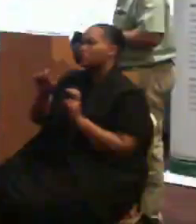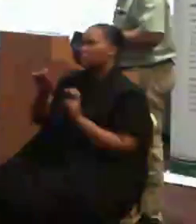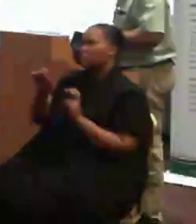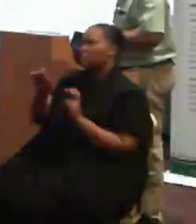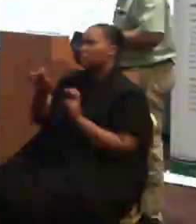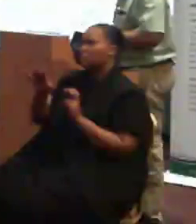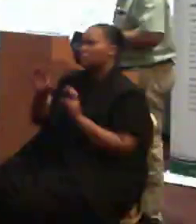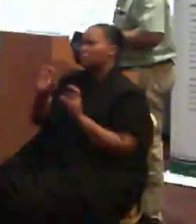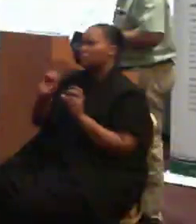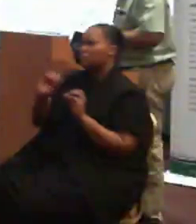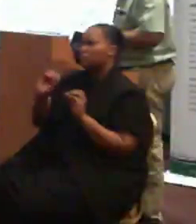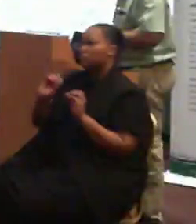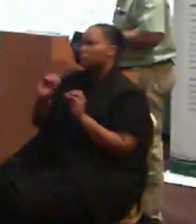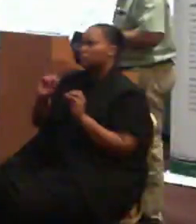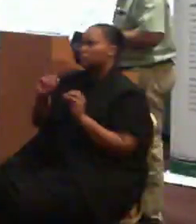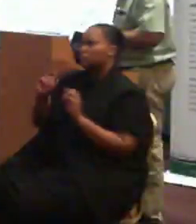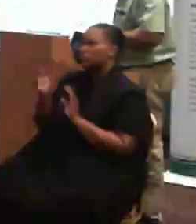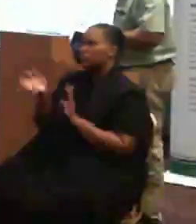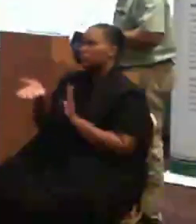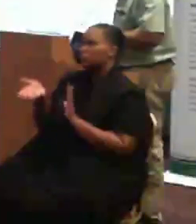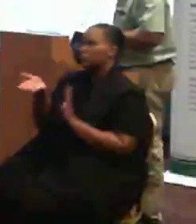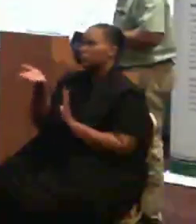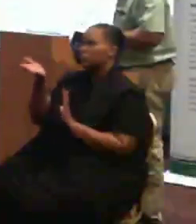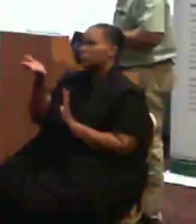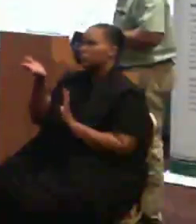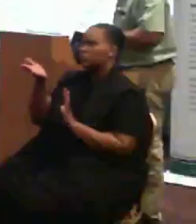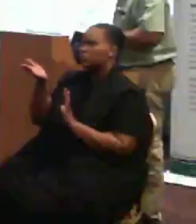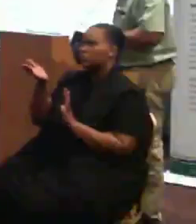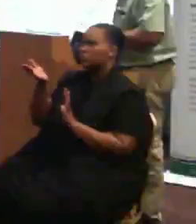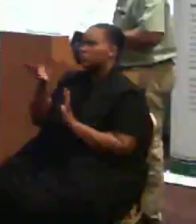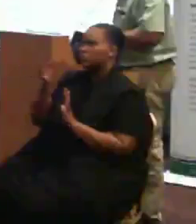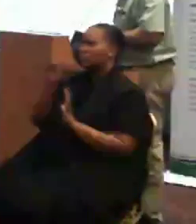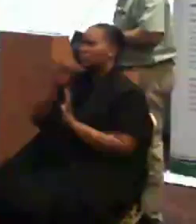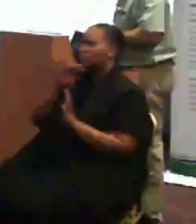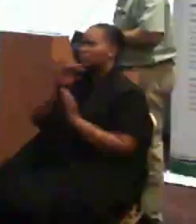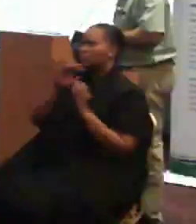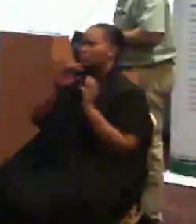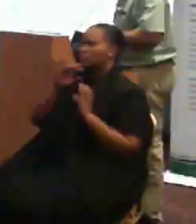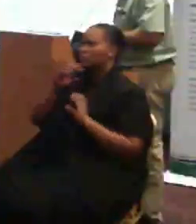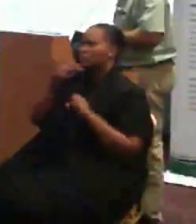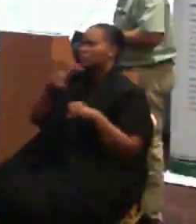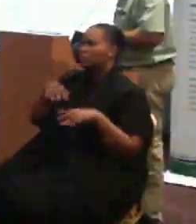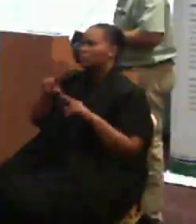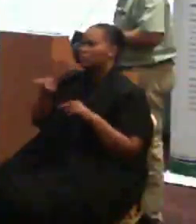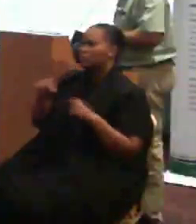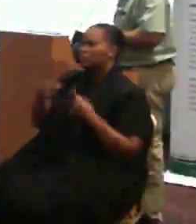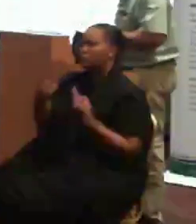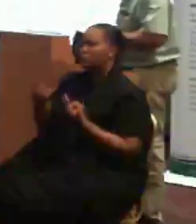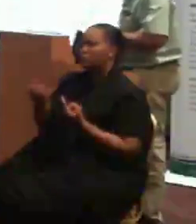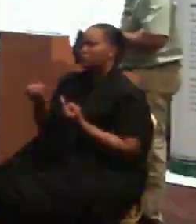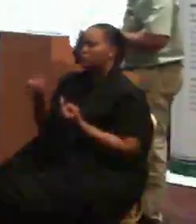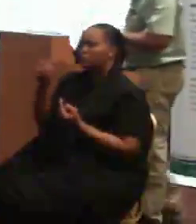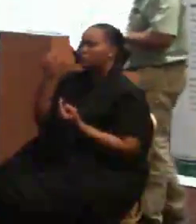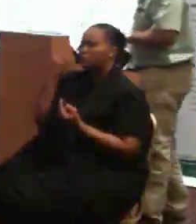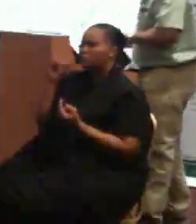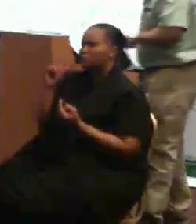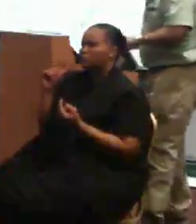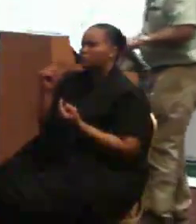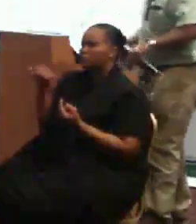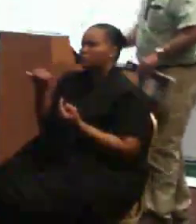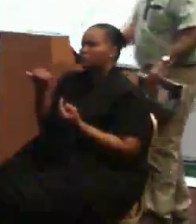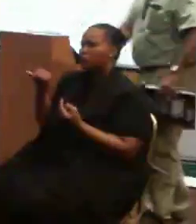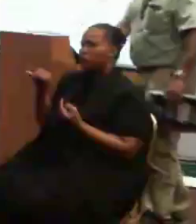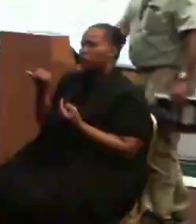the tariff can increase and you won't lose customers from the grid? But I think if you go to the next slide,